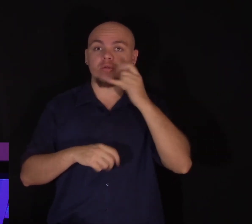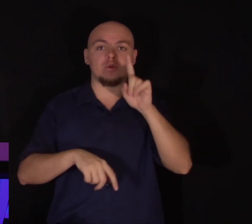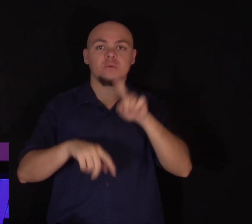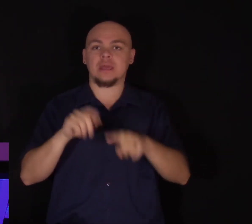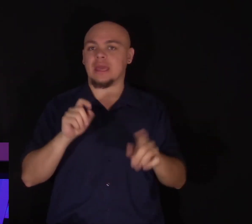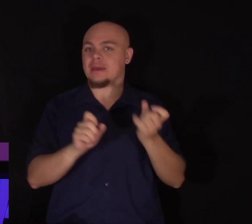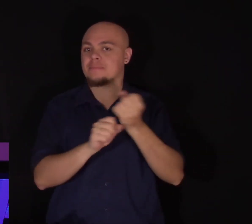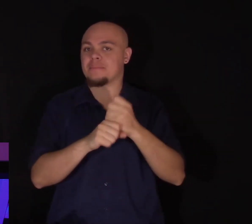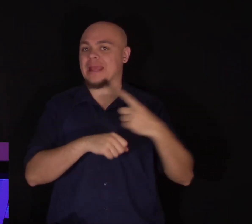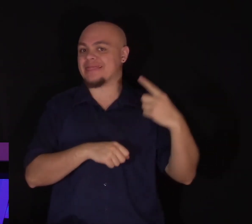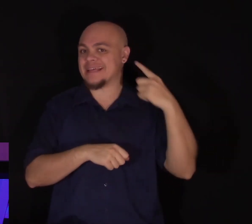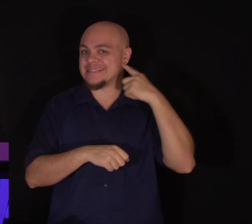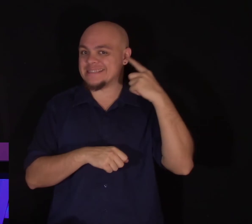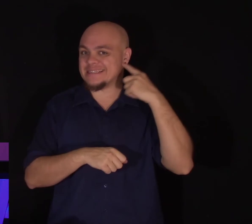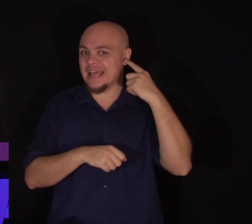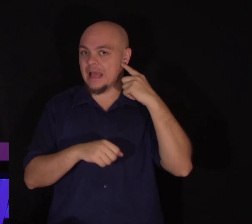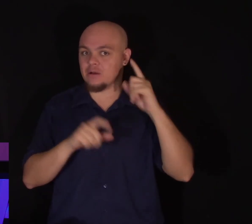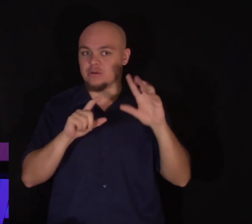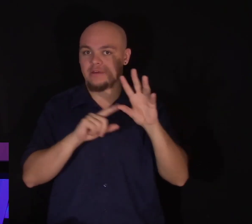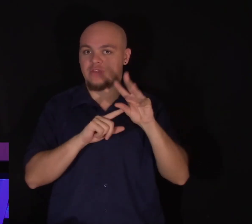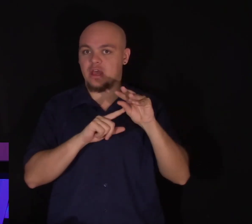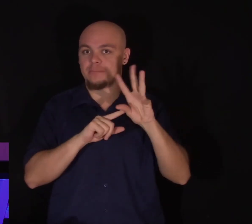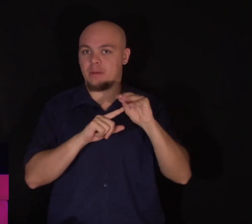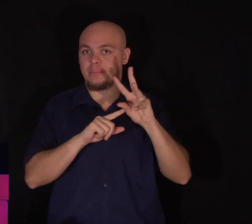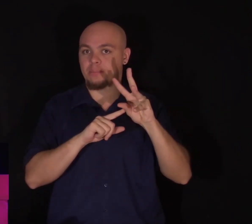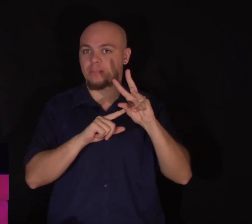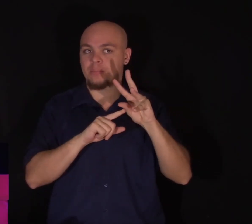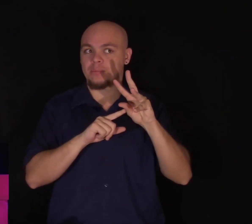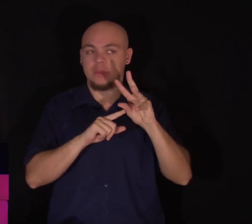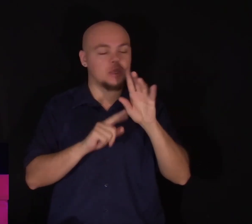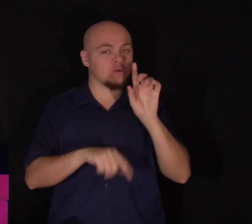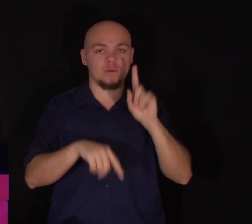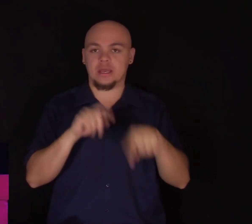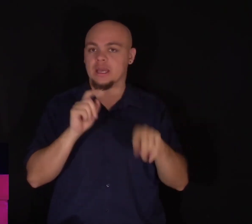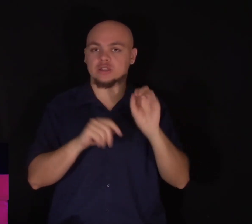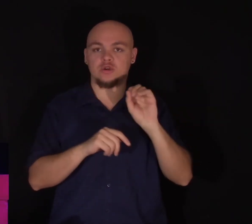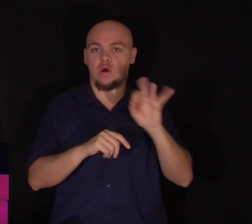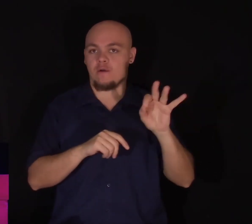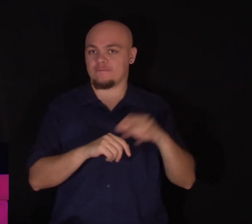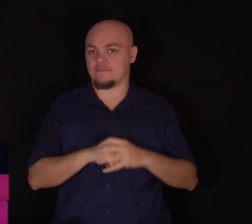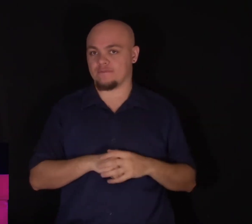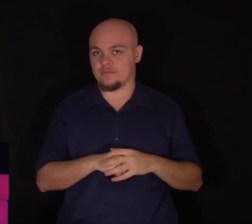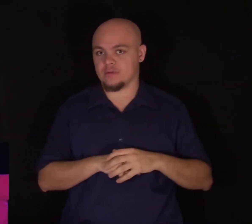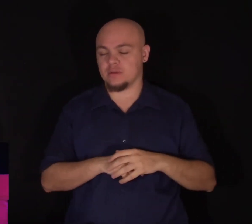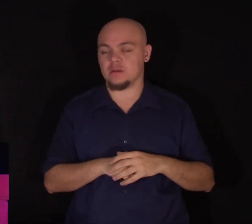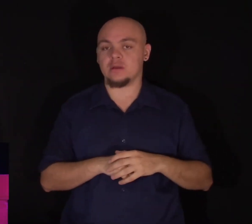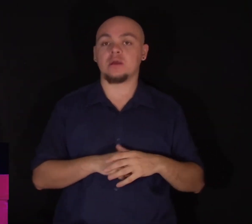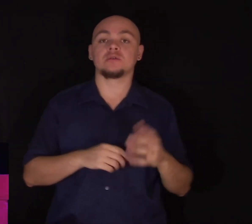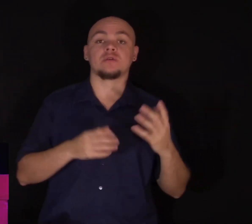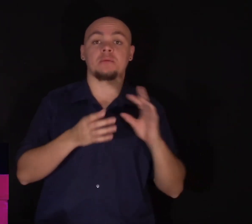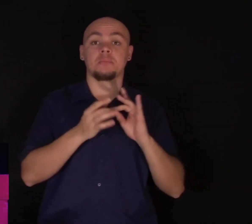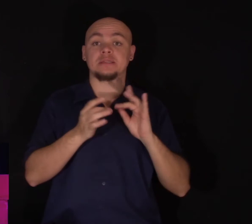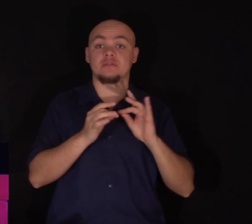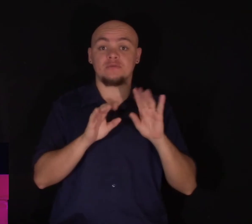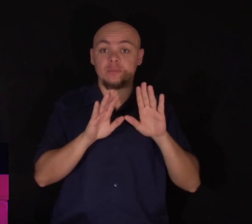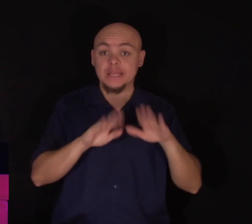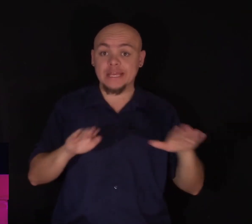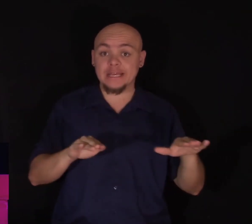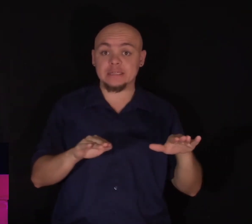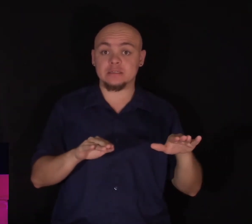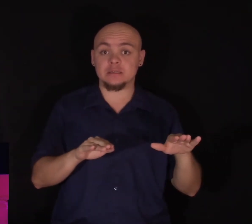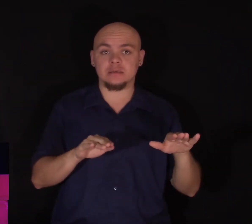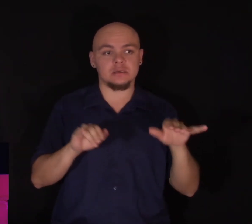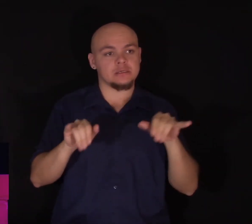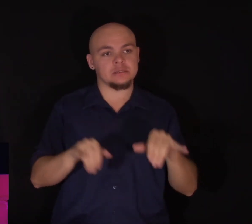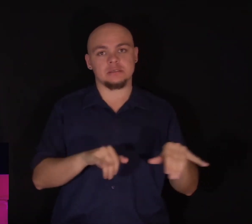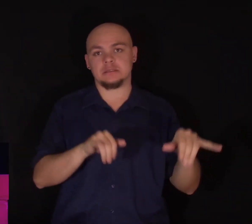the camera shutter sound so women are alerted it's happening to them. Then I started getting messages from kids, and they were all coming from the same